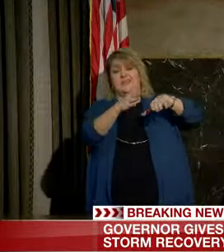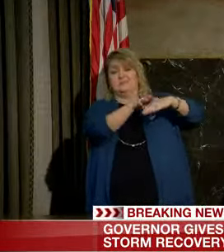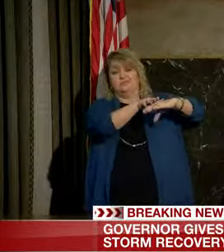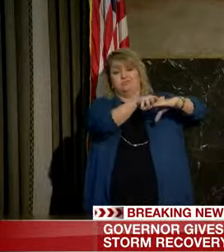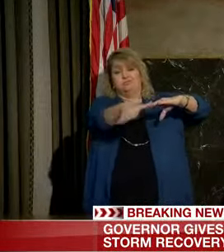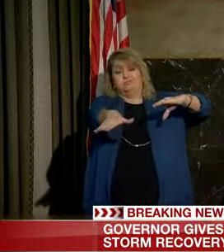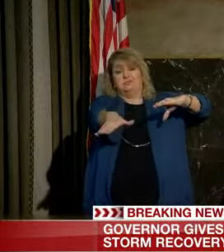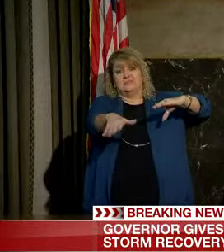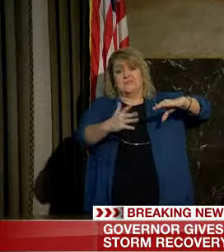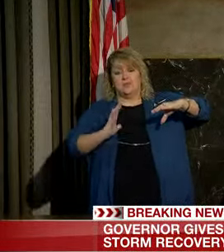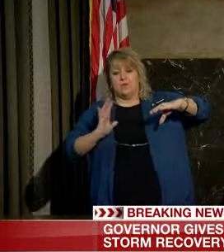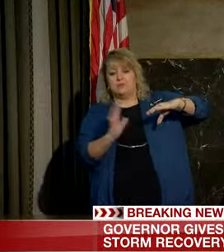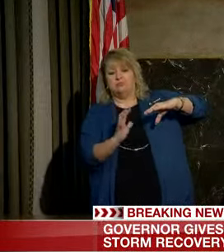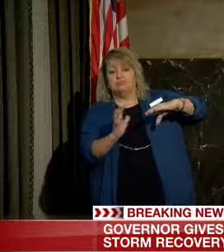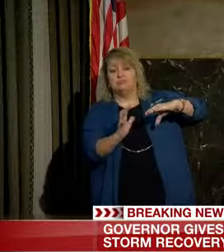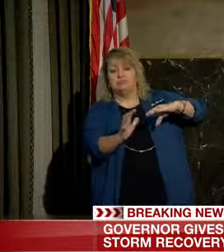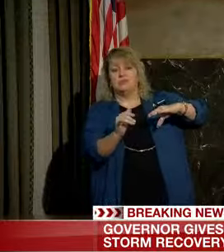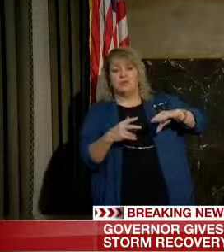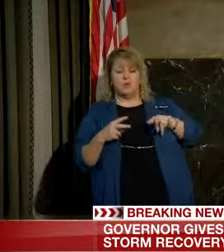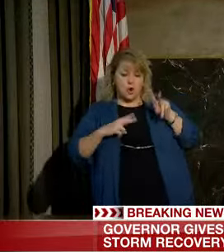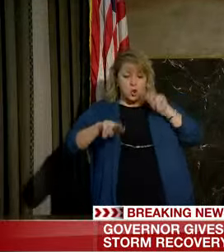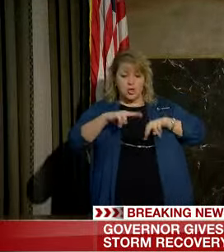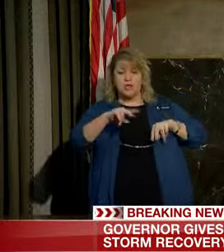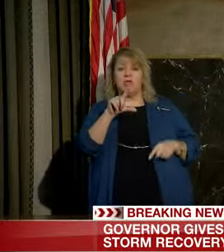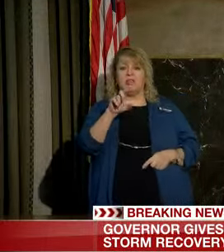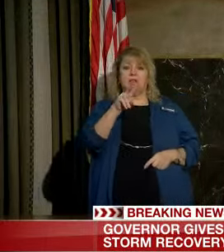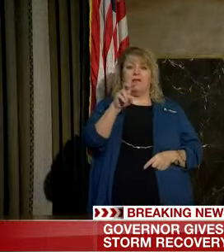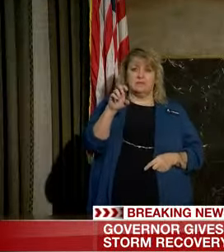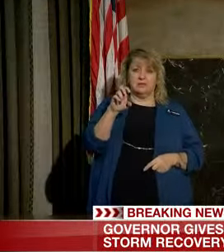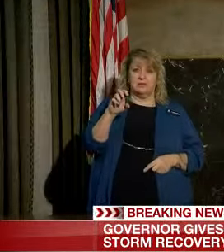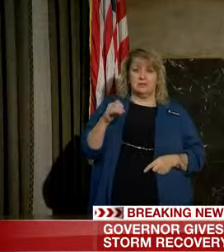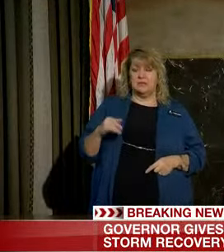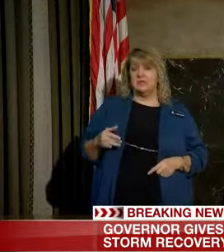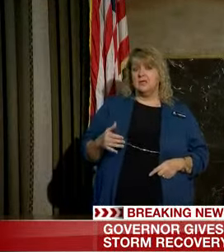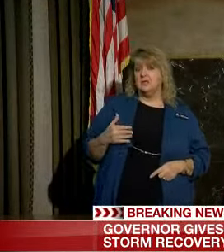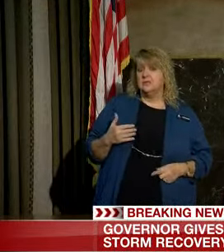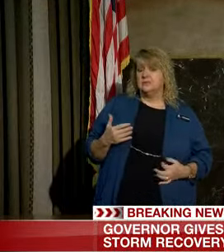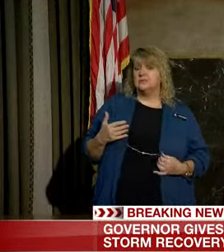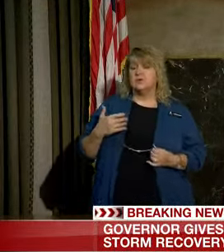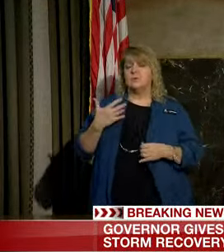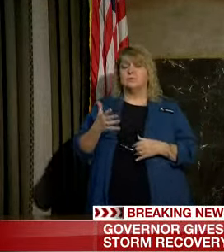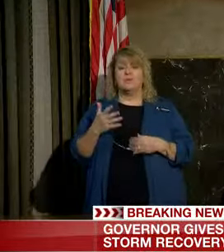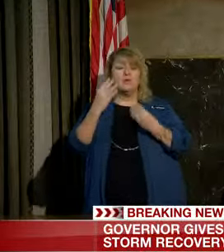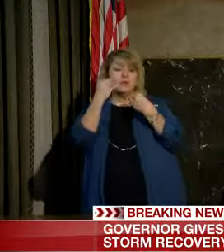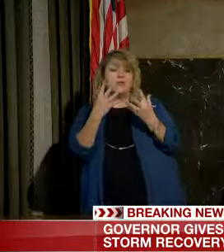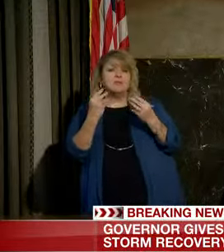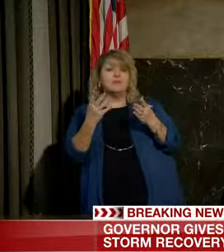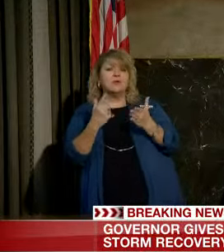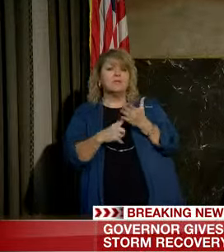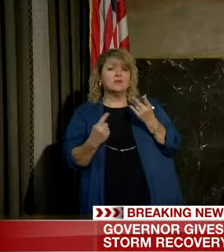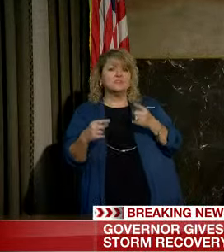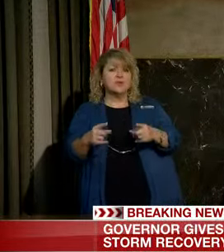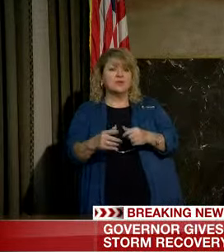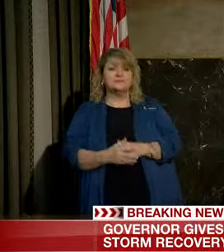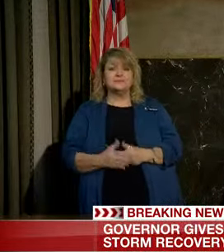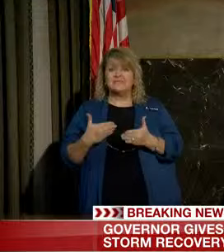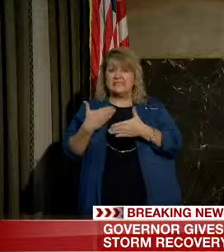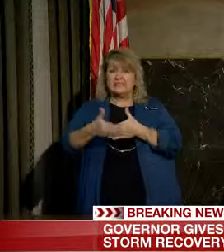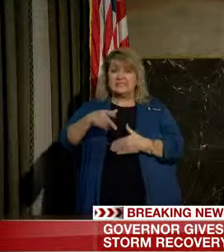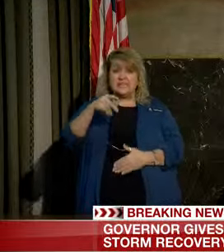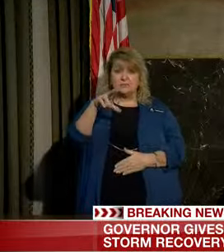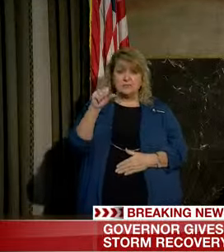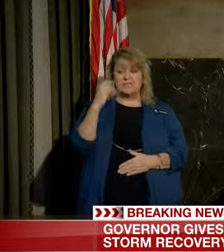next press availability is going to be, but we'll certainly keep you informed. And I know that that's a pretty